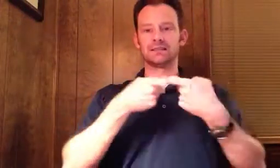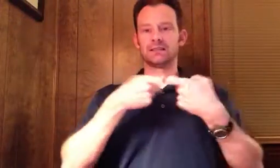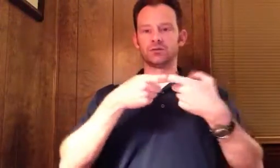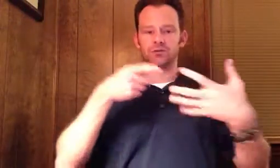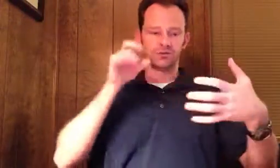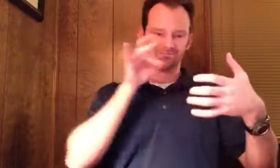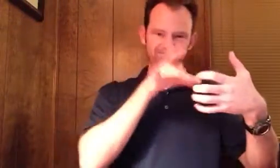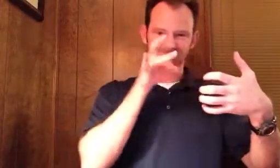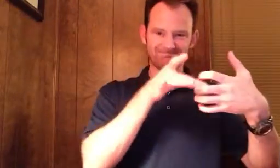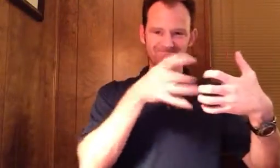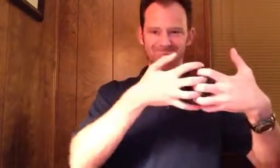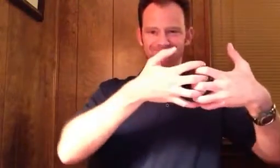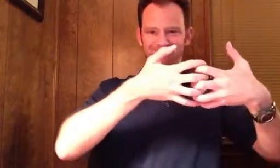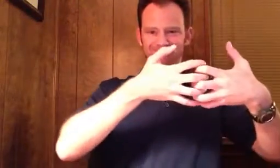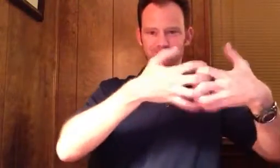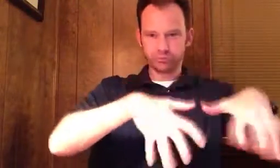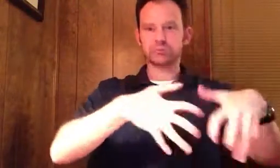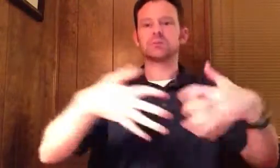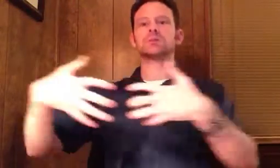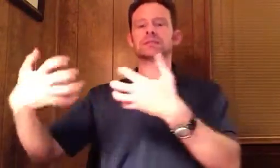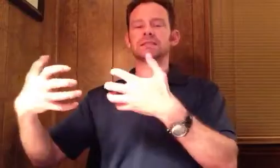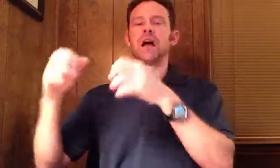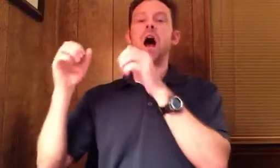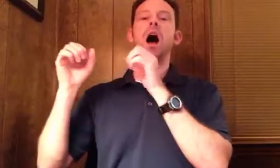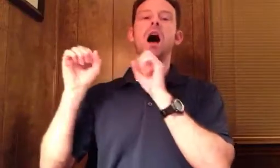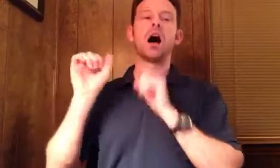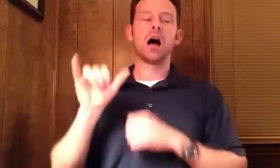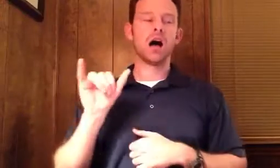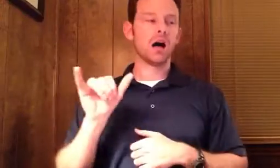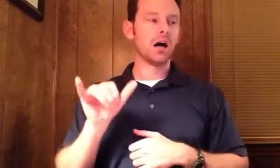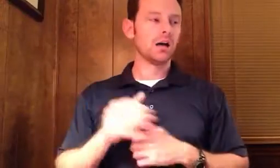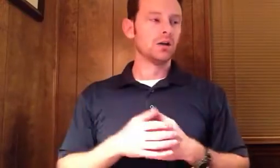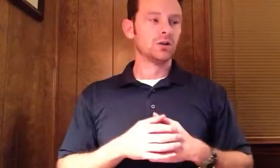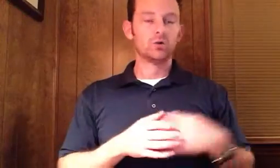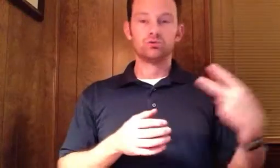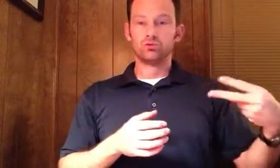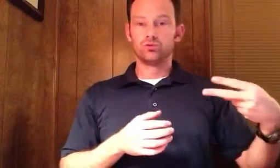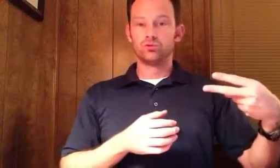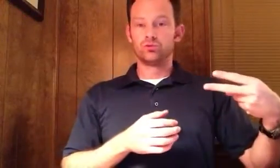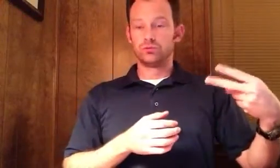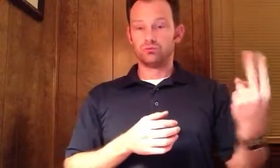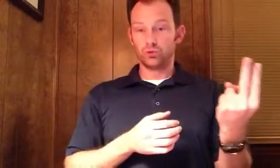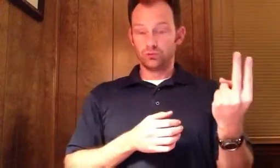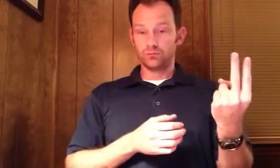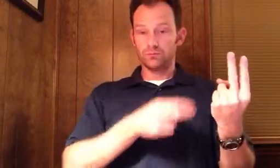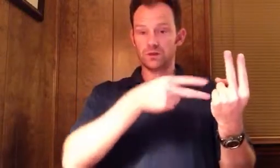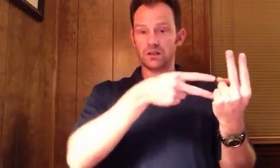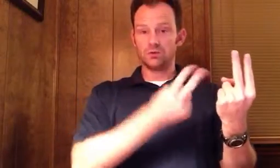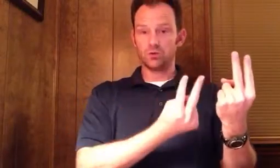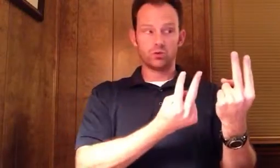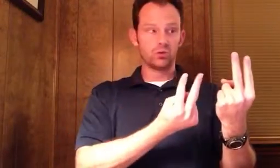gas. So here we have a larger molecule breaking down into smaller elemental molecules, hydrogen and finally